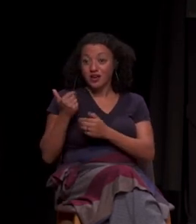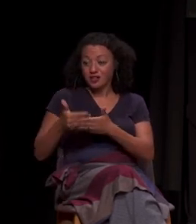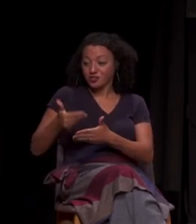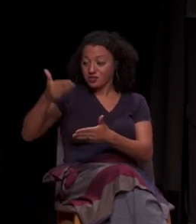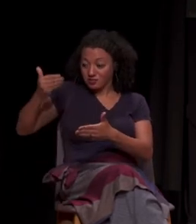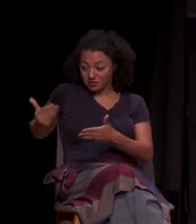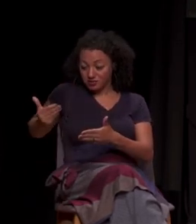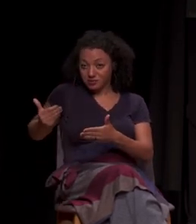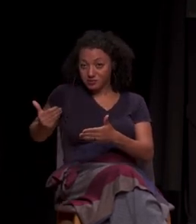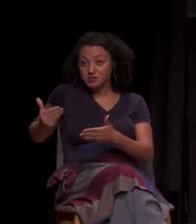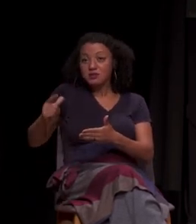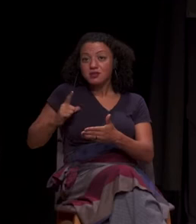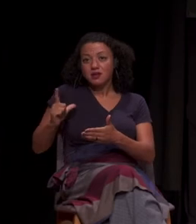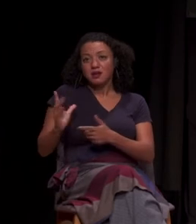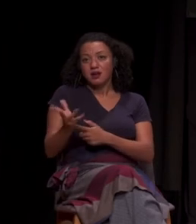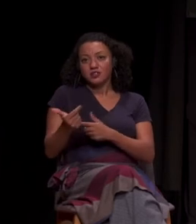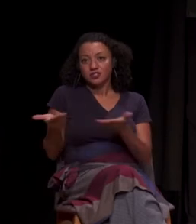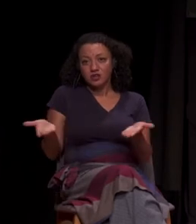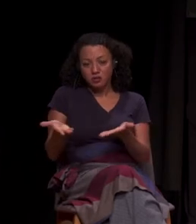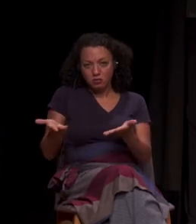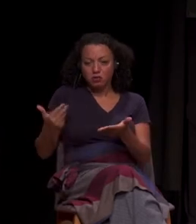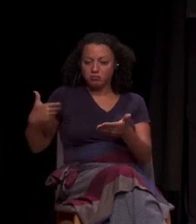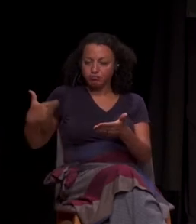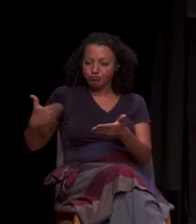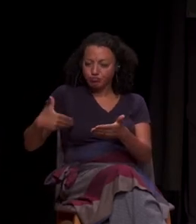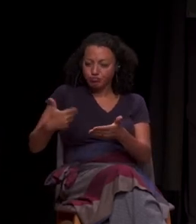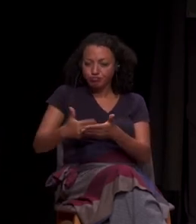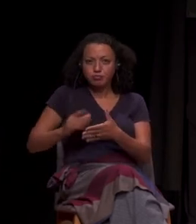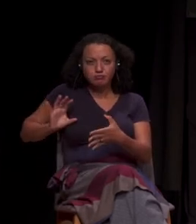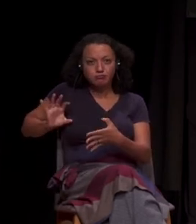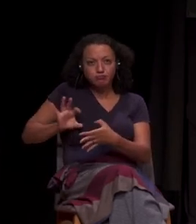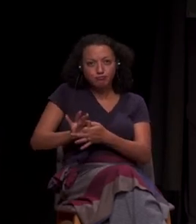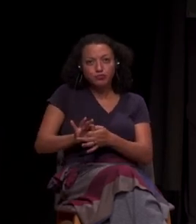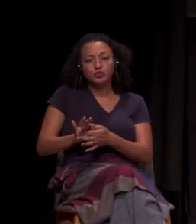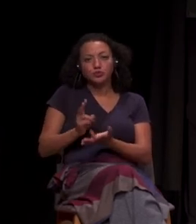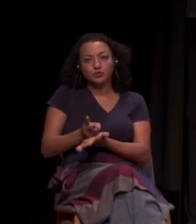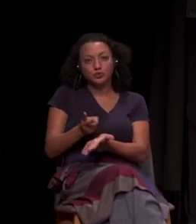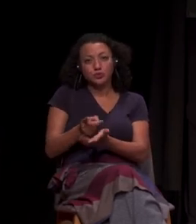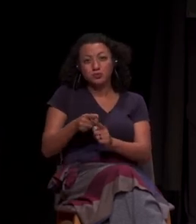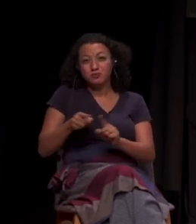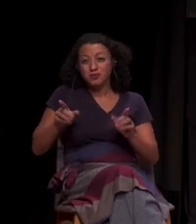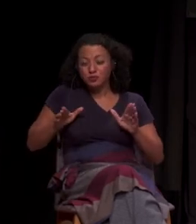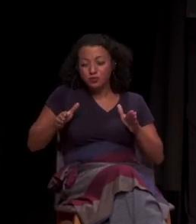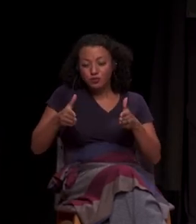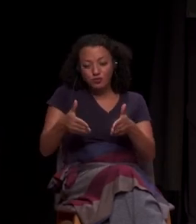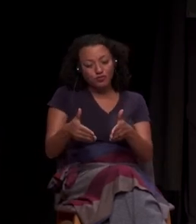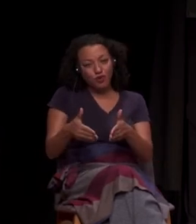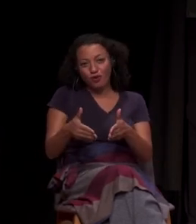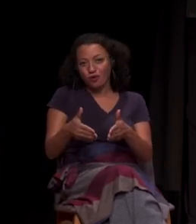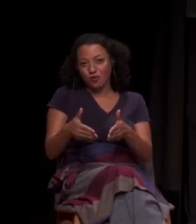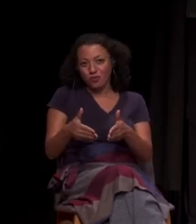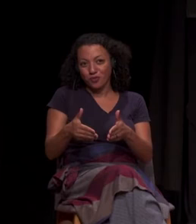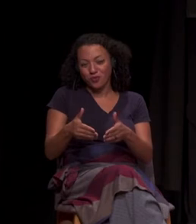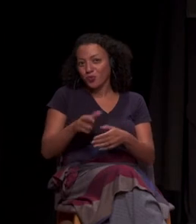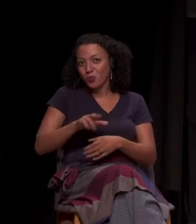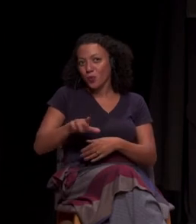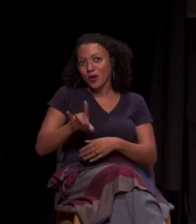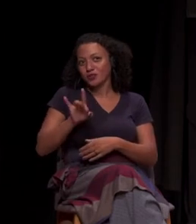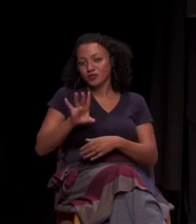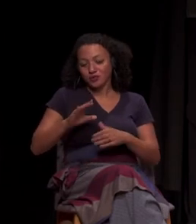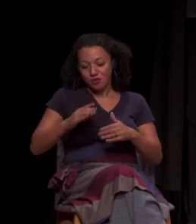is not as much on the literal decolonization. Depending on how you